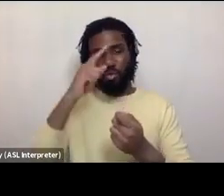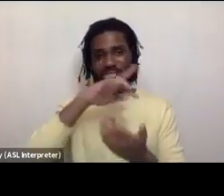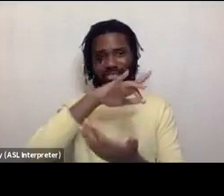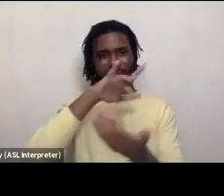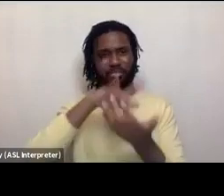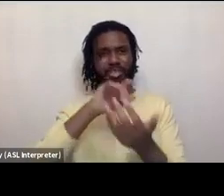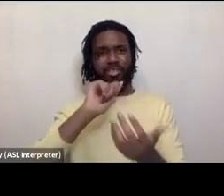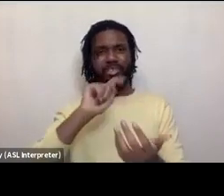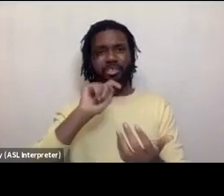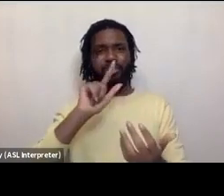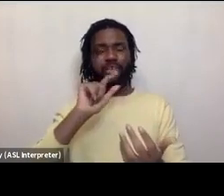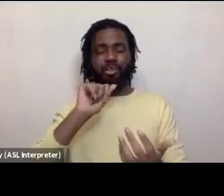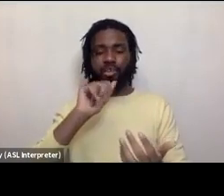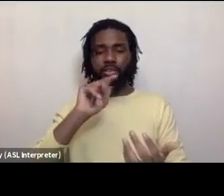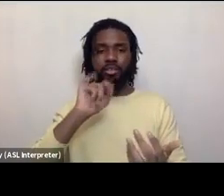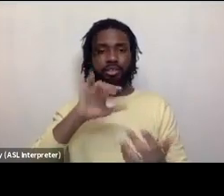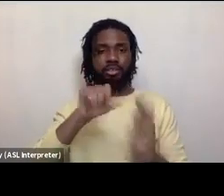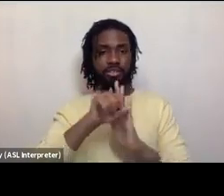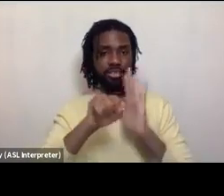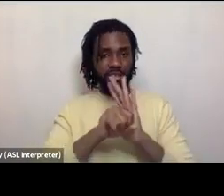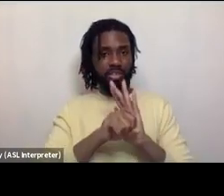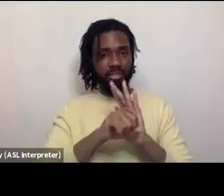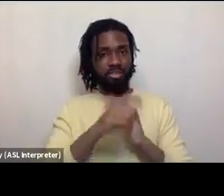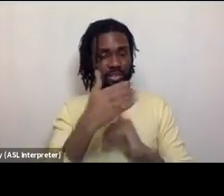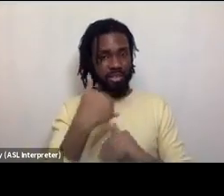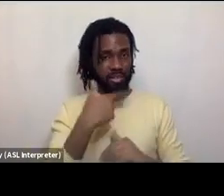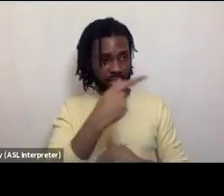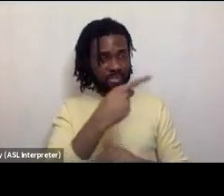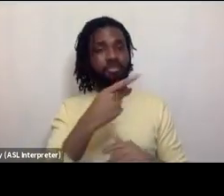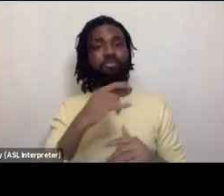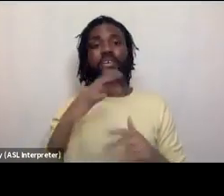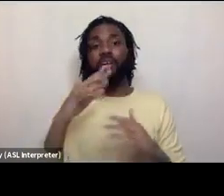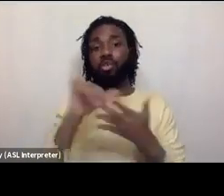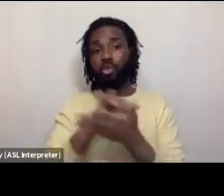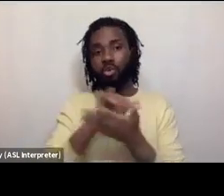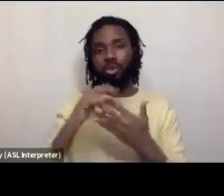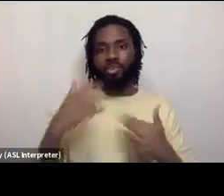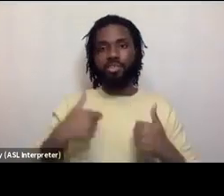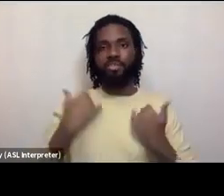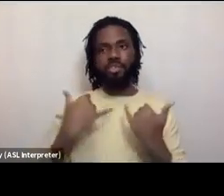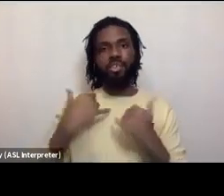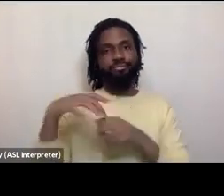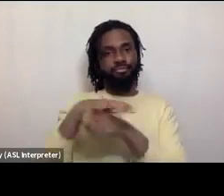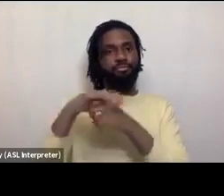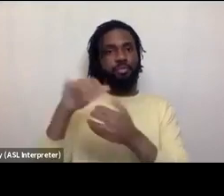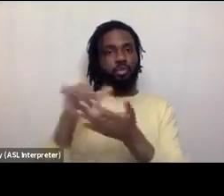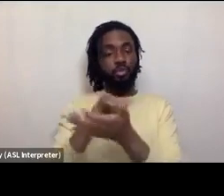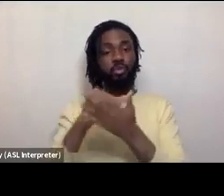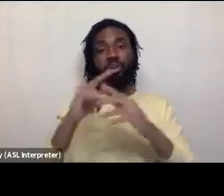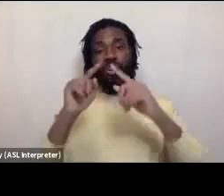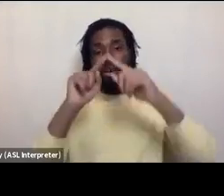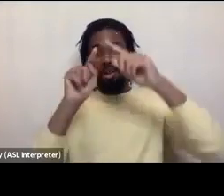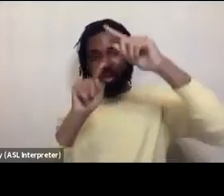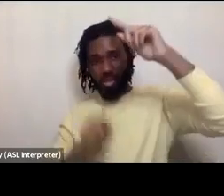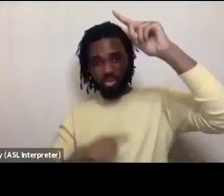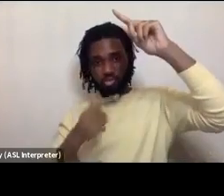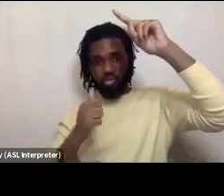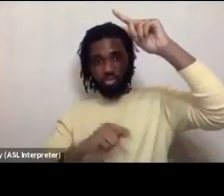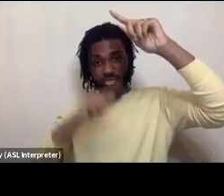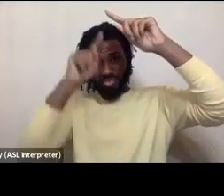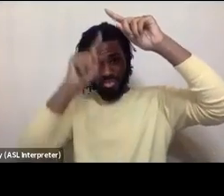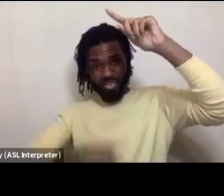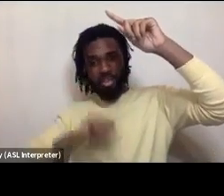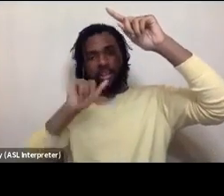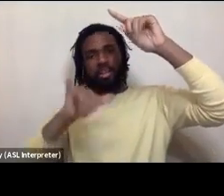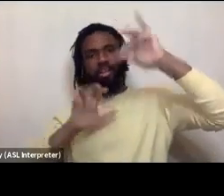states that had enslavement, like the New York, where I'm living in the colony of New York, right on down to Georgia, because these places were malarial